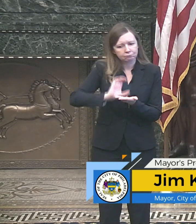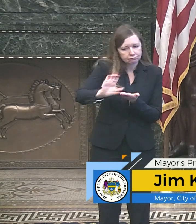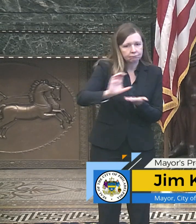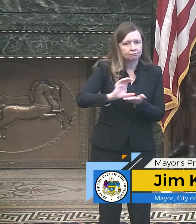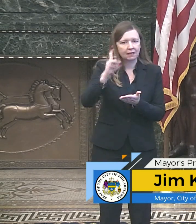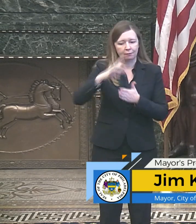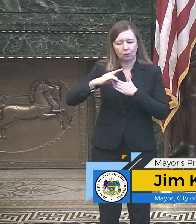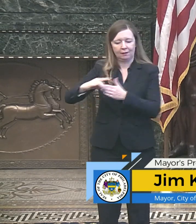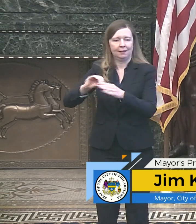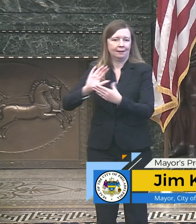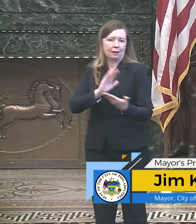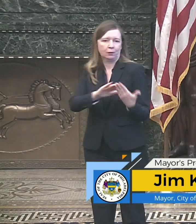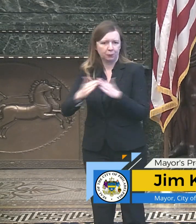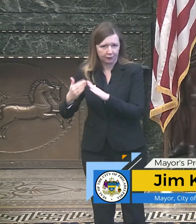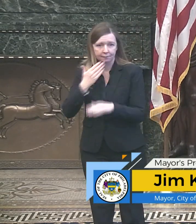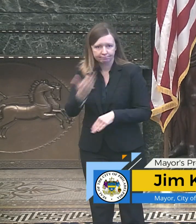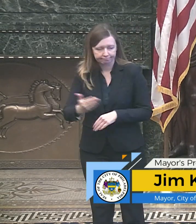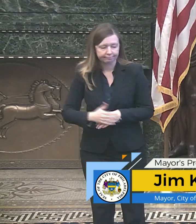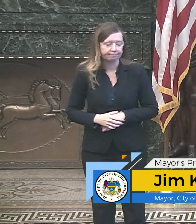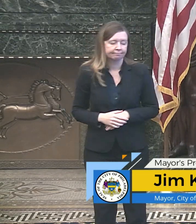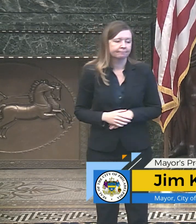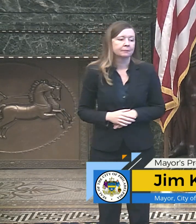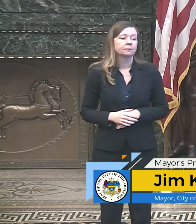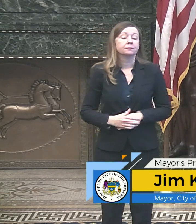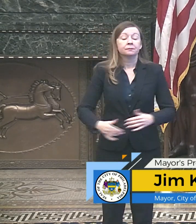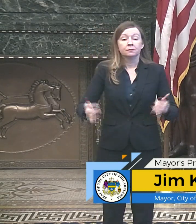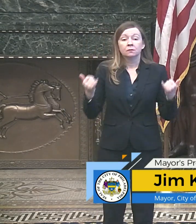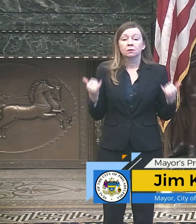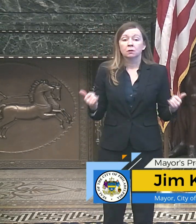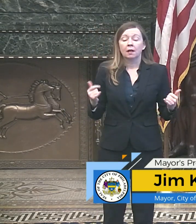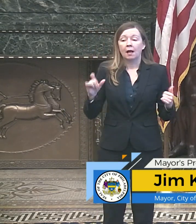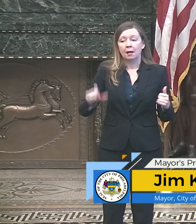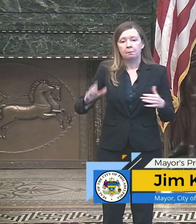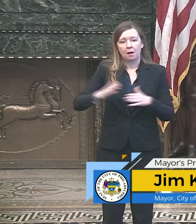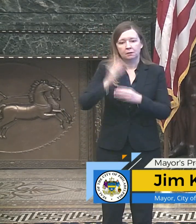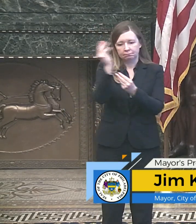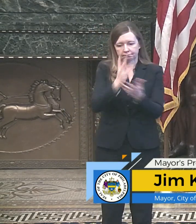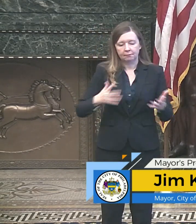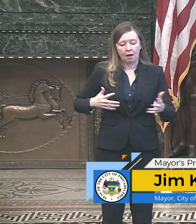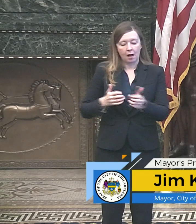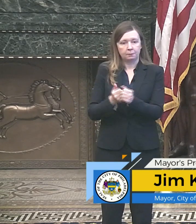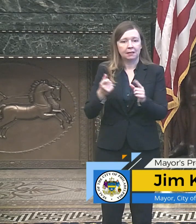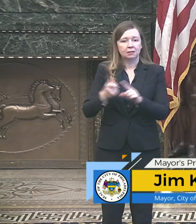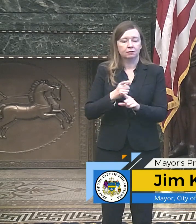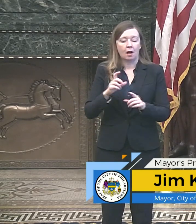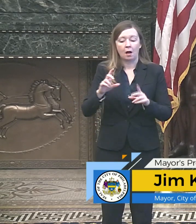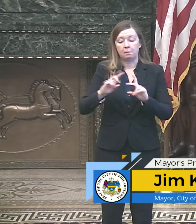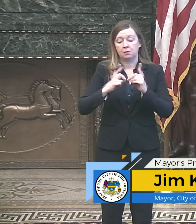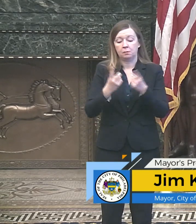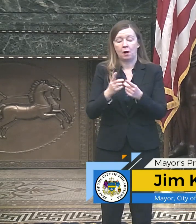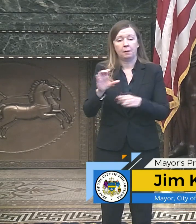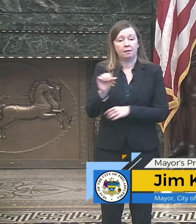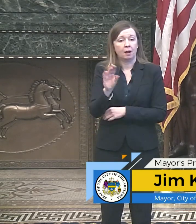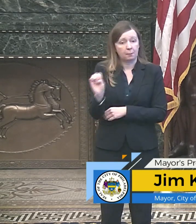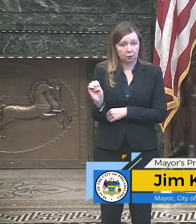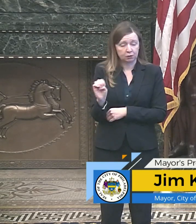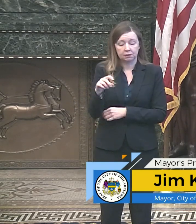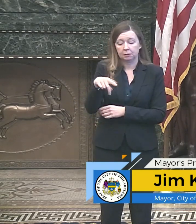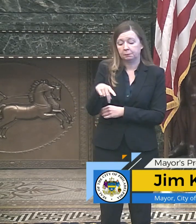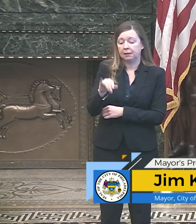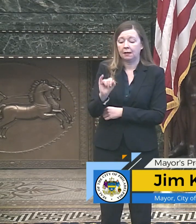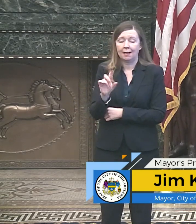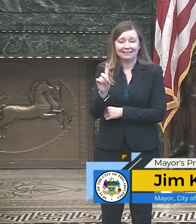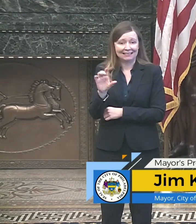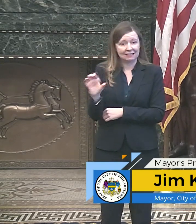being leaders in our community. Today, I also have to share some updates from the Department of Commerce and PIDC on